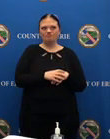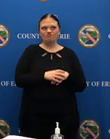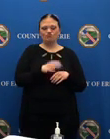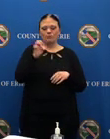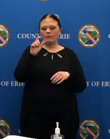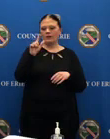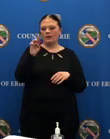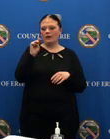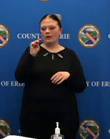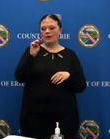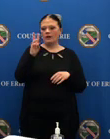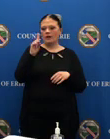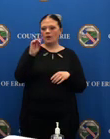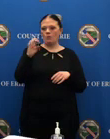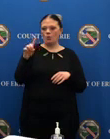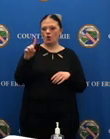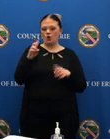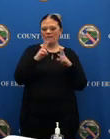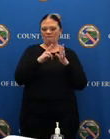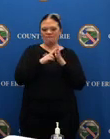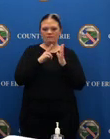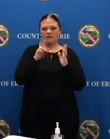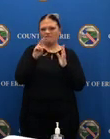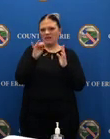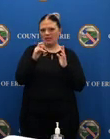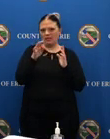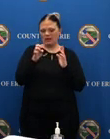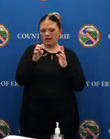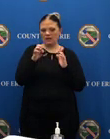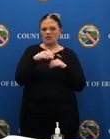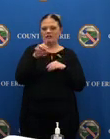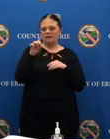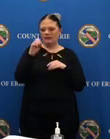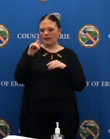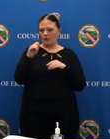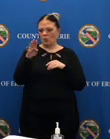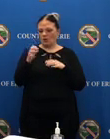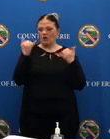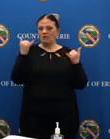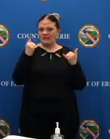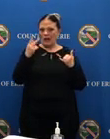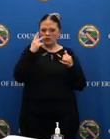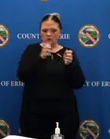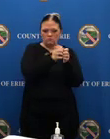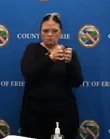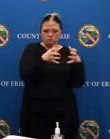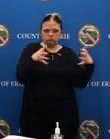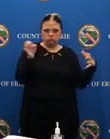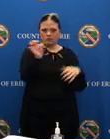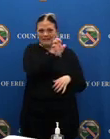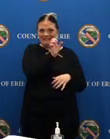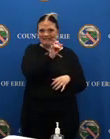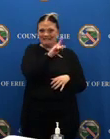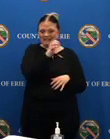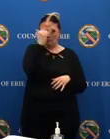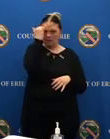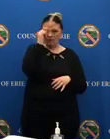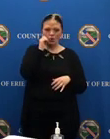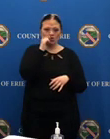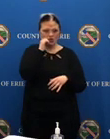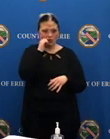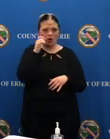Elmwood Village District, Delaware District. Now we're starting to see growth on the east side of Buffalo, in Cheektowaga, in